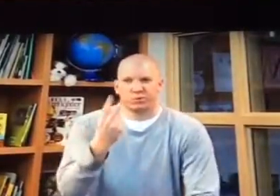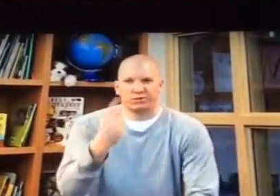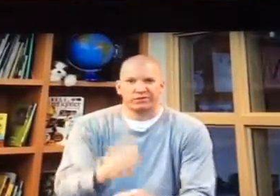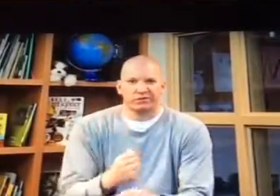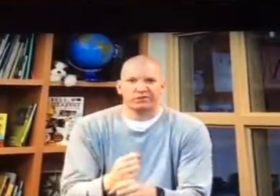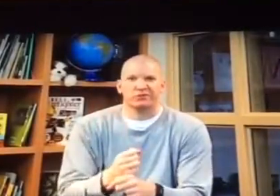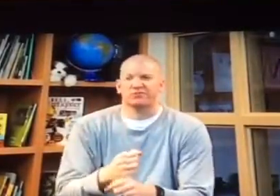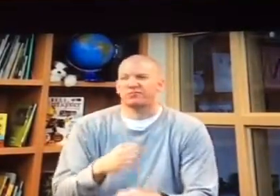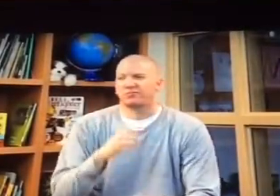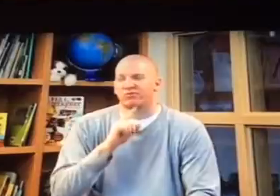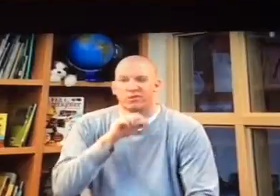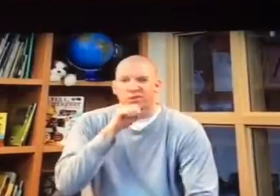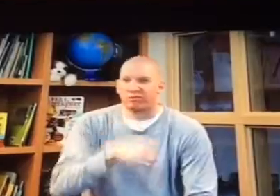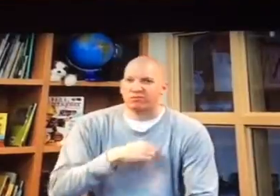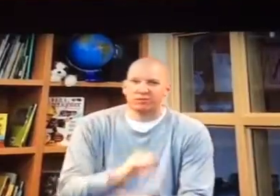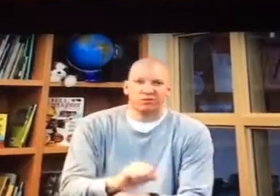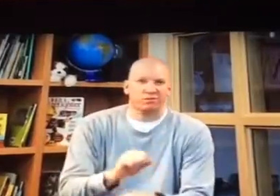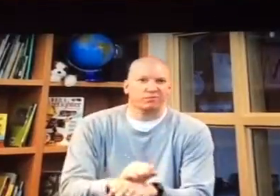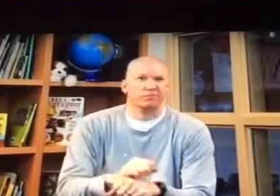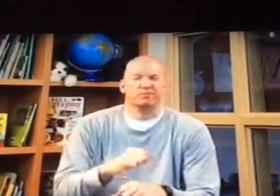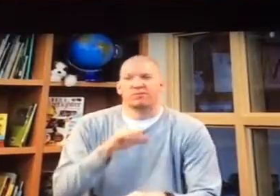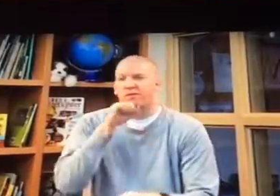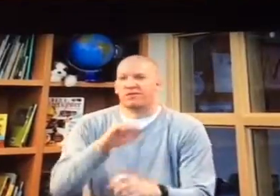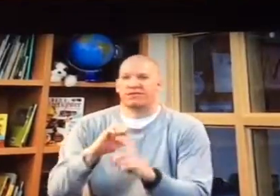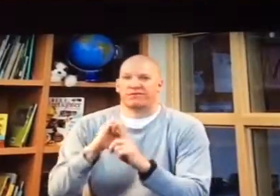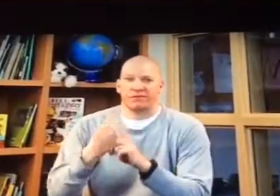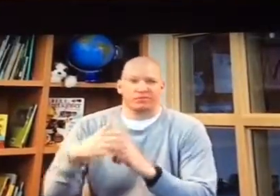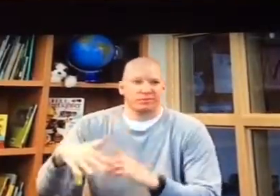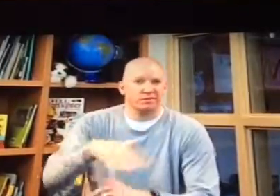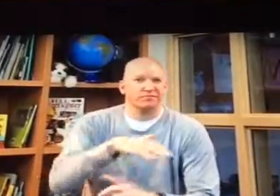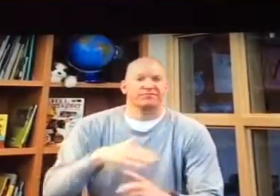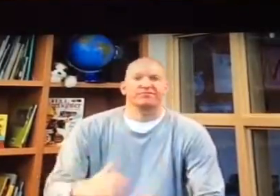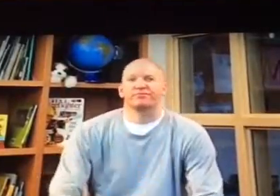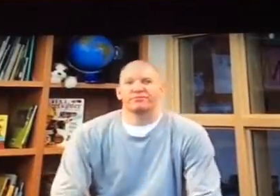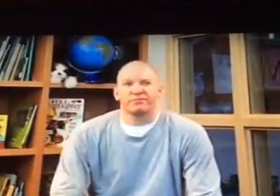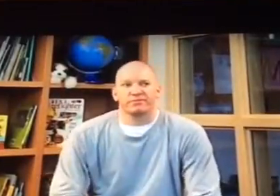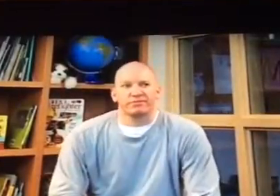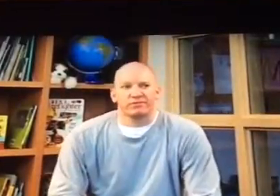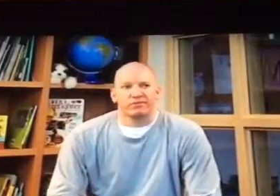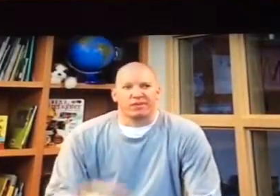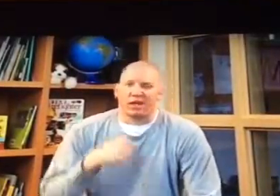here for 12 years now. And I just absolutely love my job. I love the environment here.